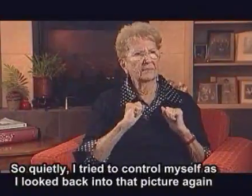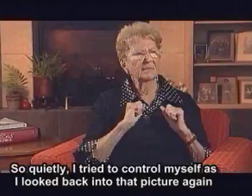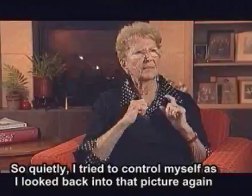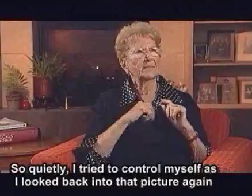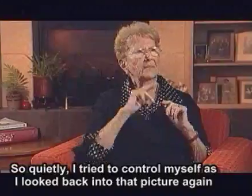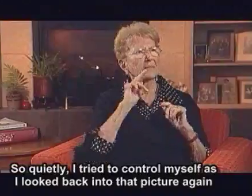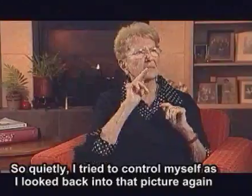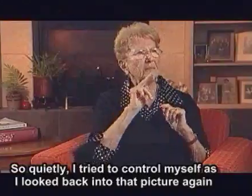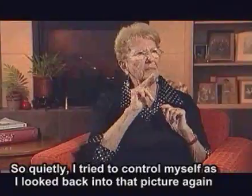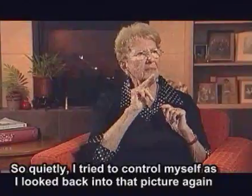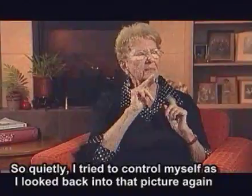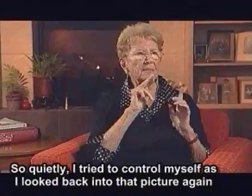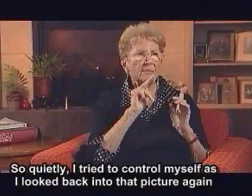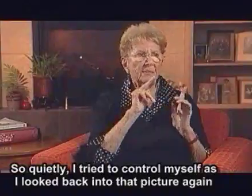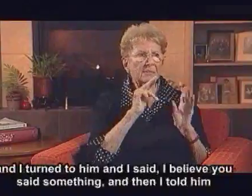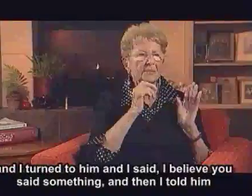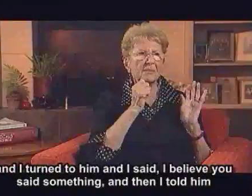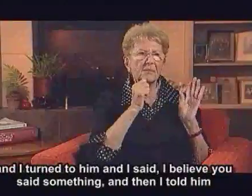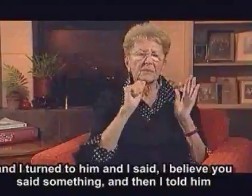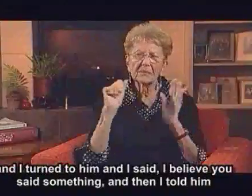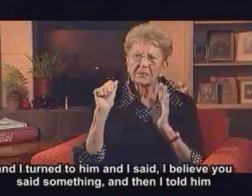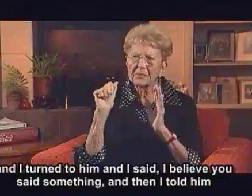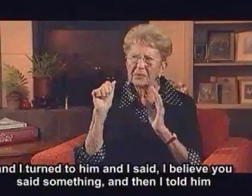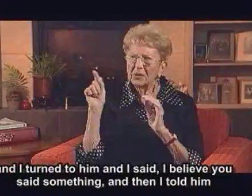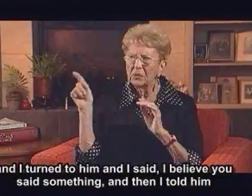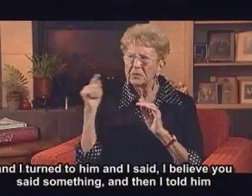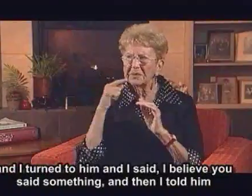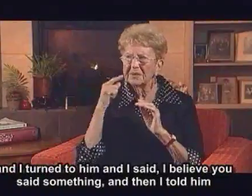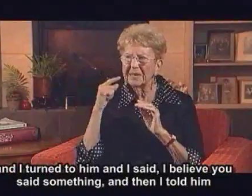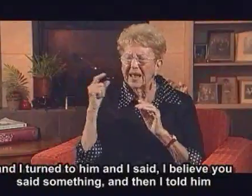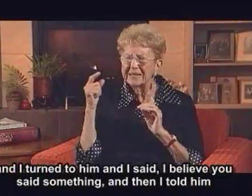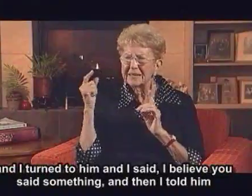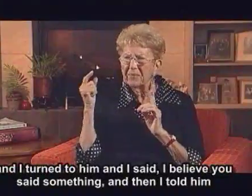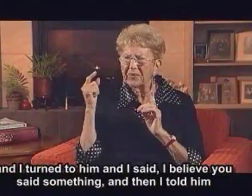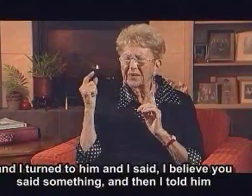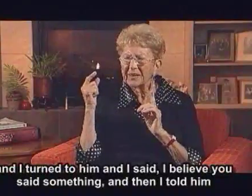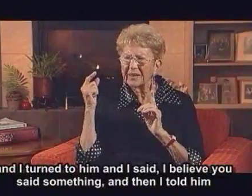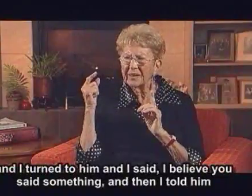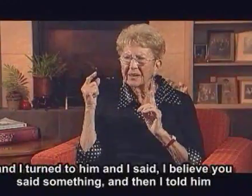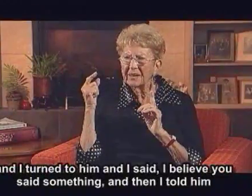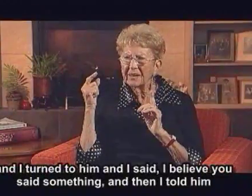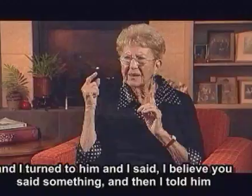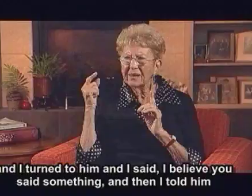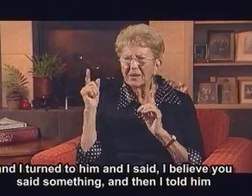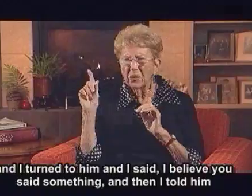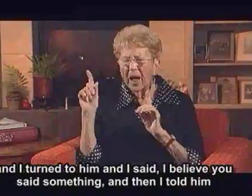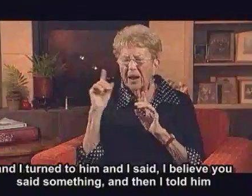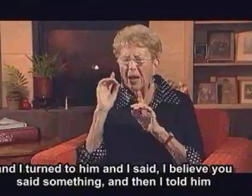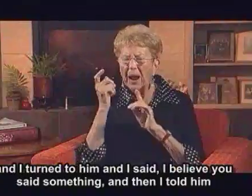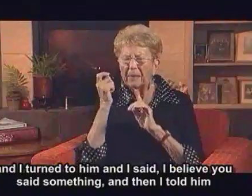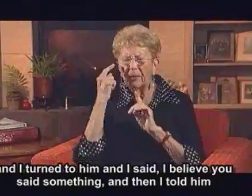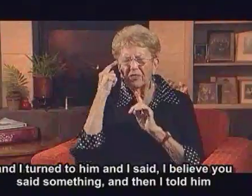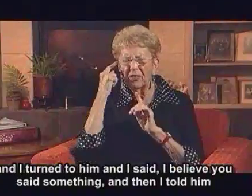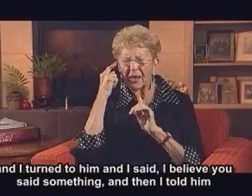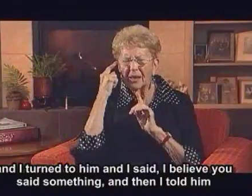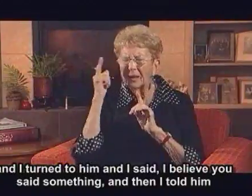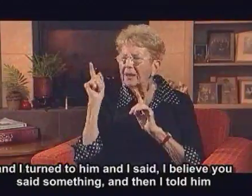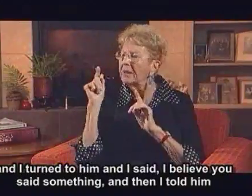looked back into that picture again. And I turned to him and I said, I believe